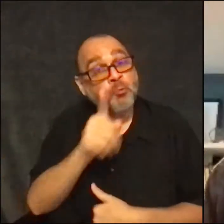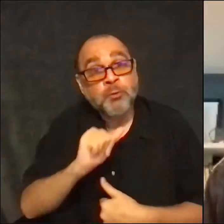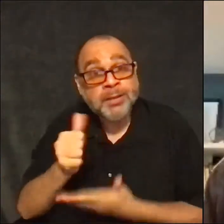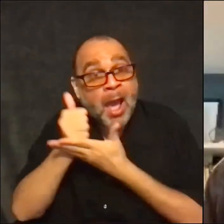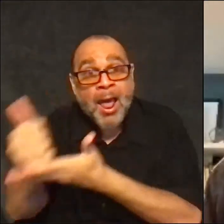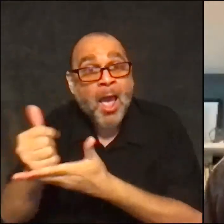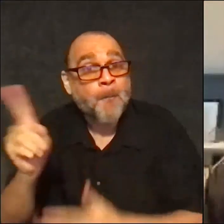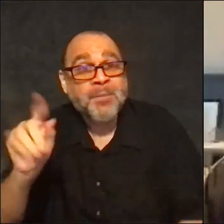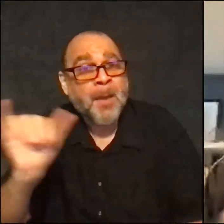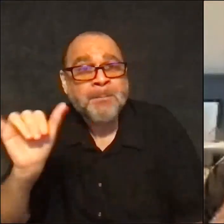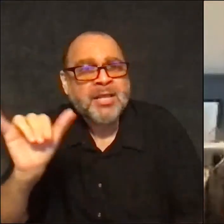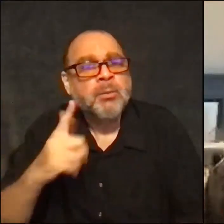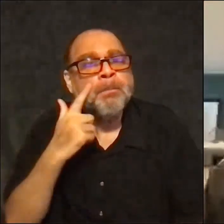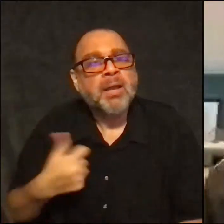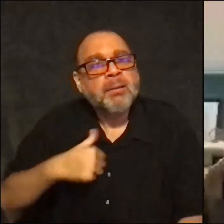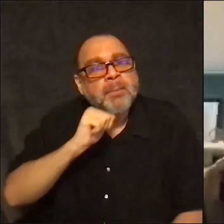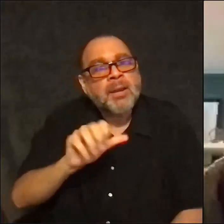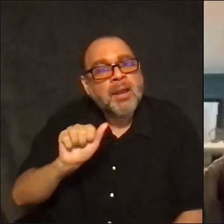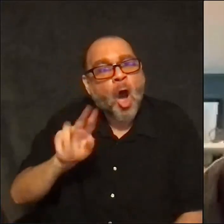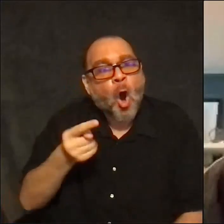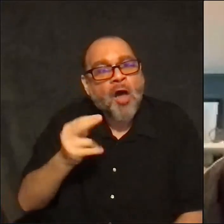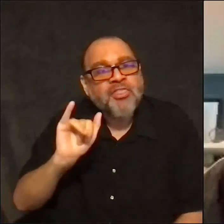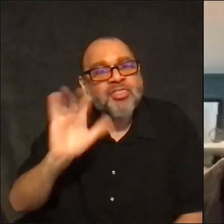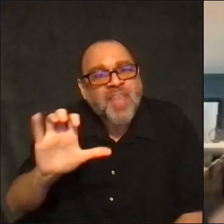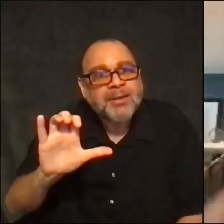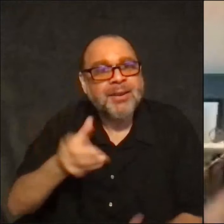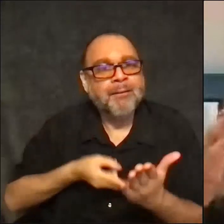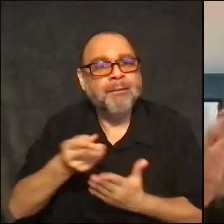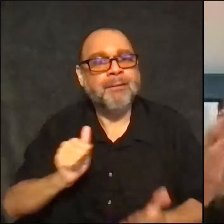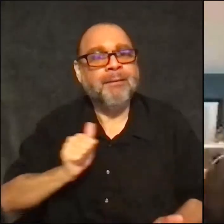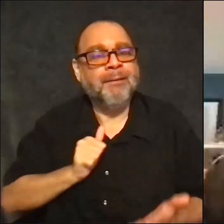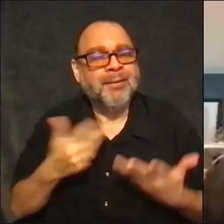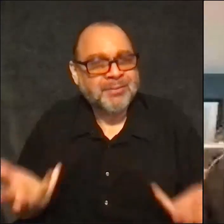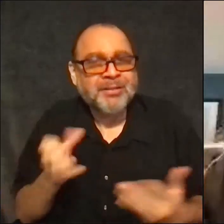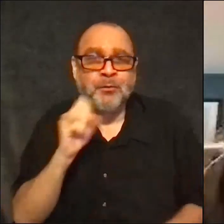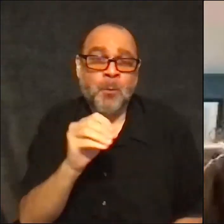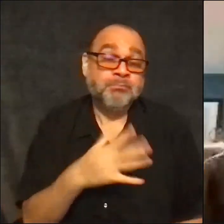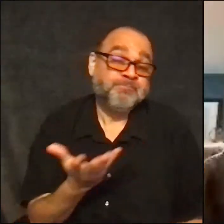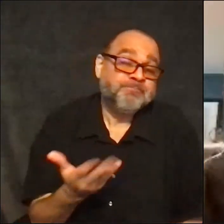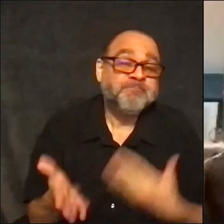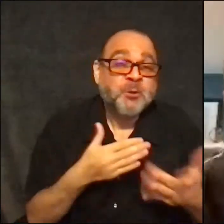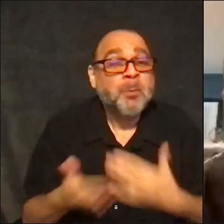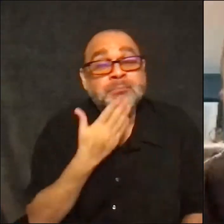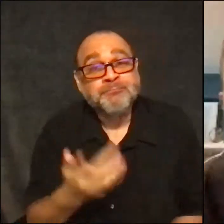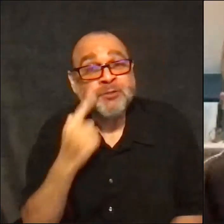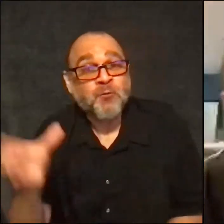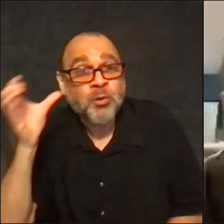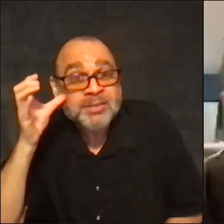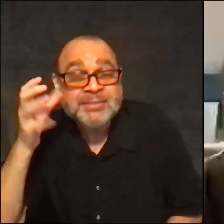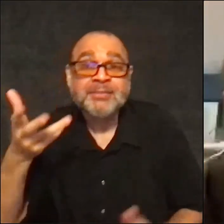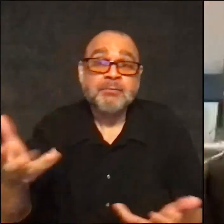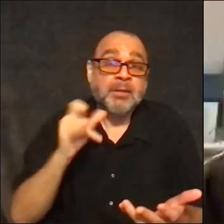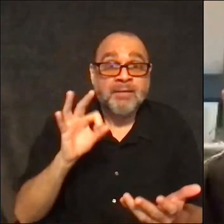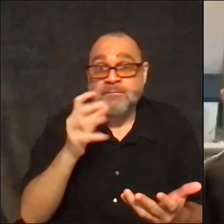for participating, for listening for just a few moments. Please reach out to me, especially Black folks that want to engage, connect,